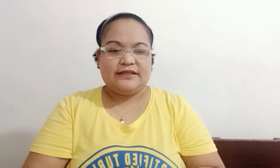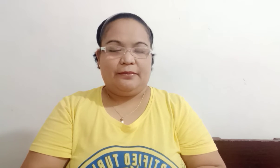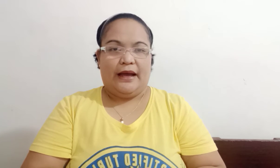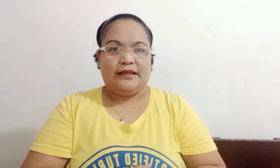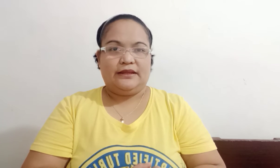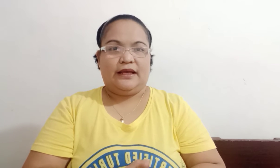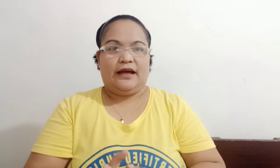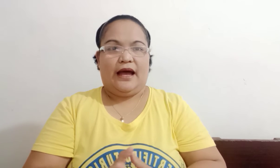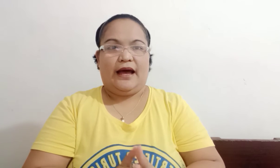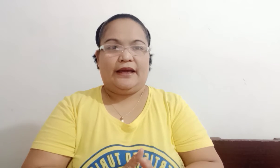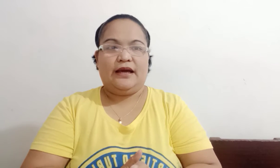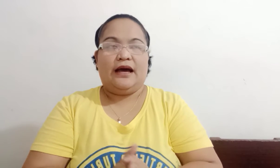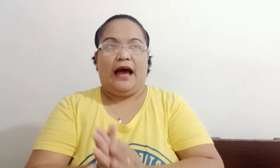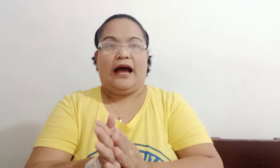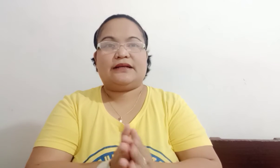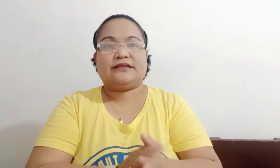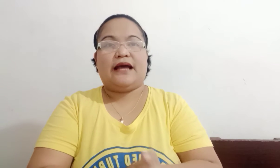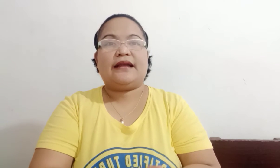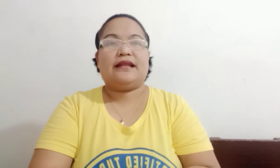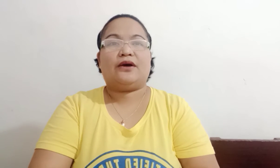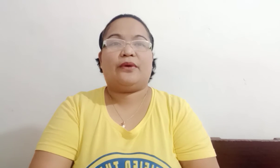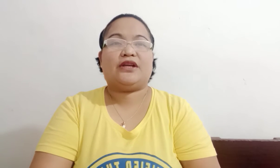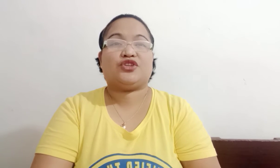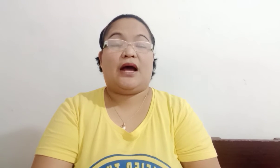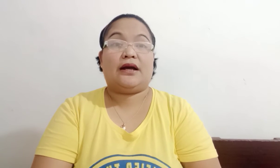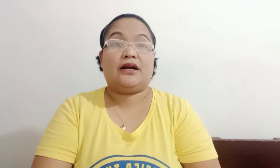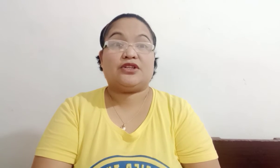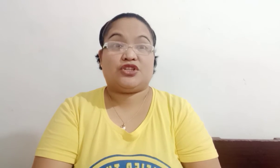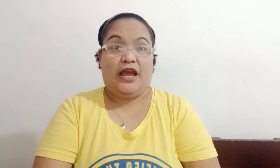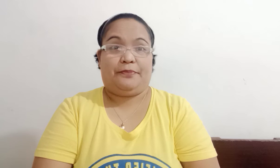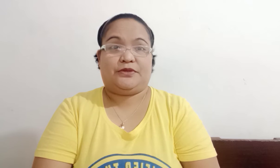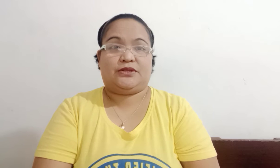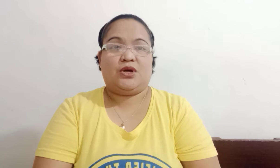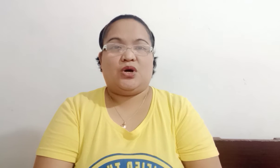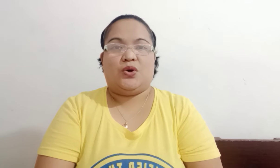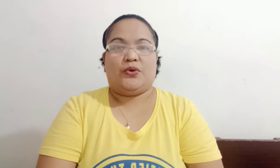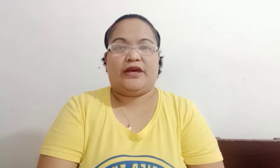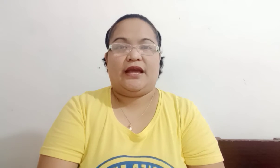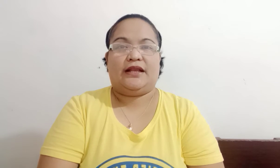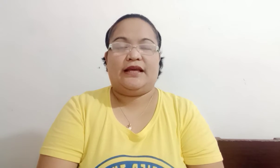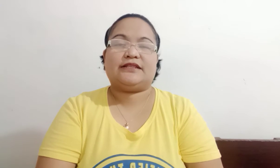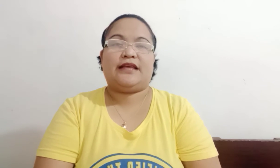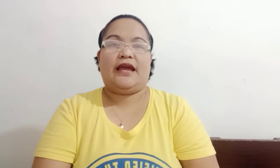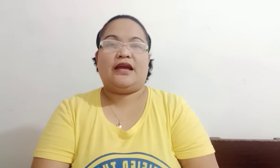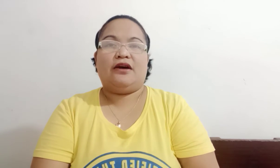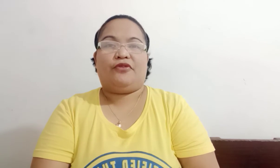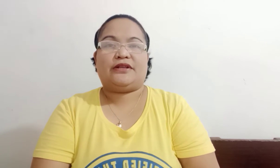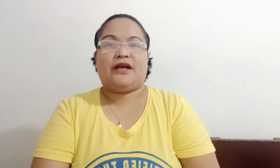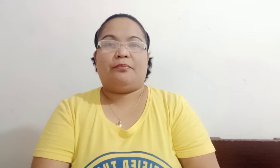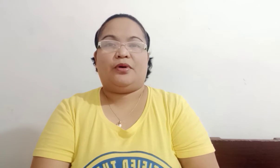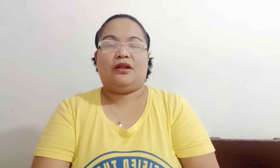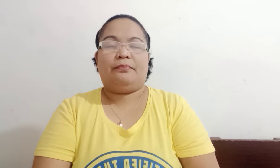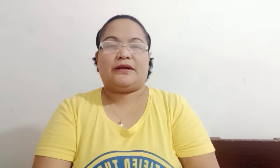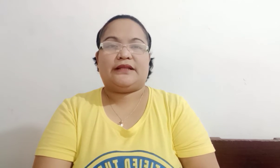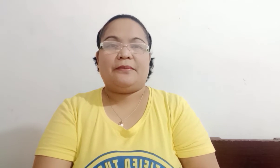naman ay ang sign language ng shapes. Okay, let's say, for example, pag sinabi